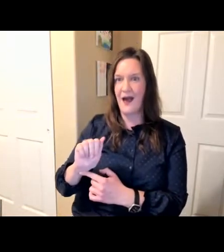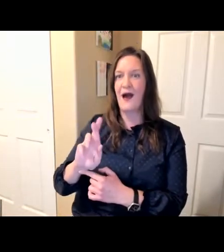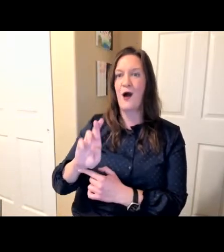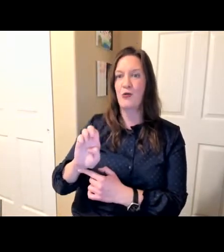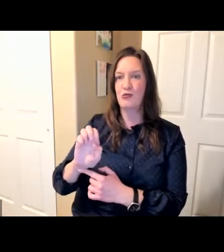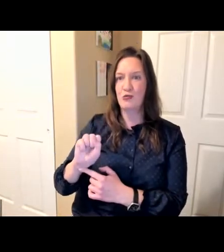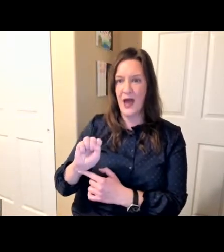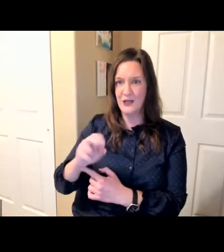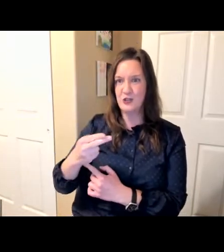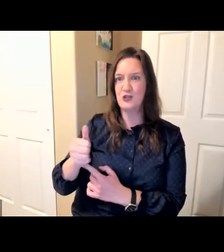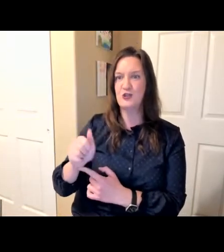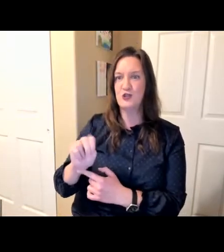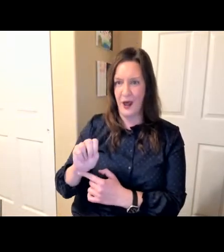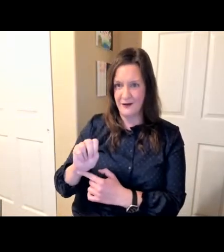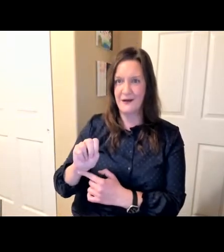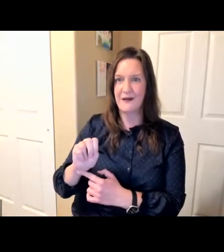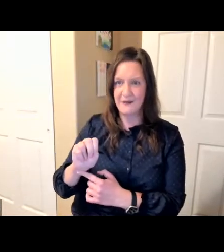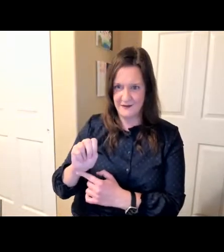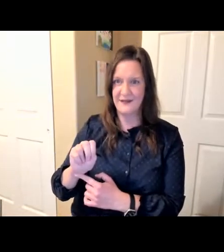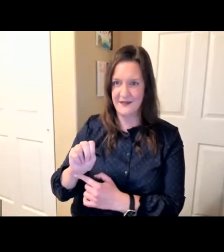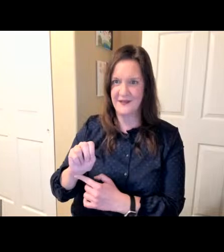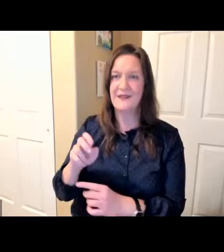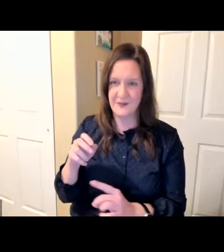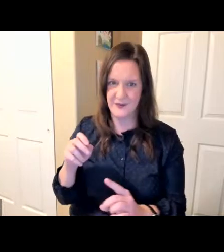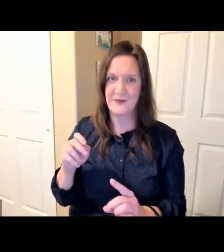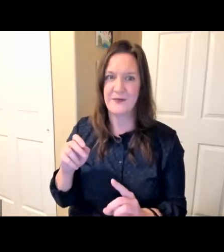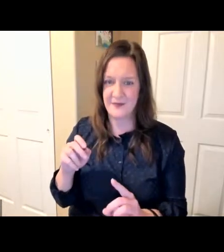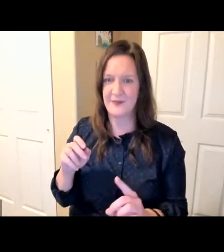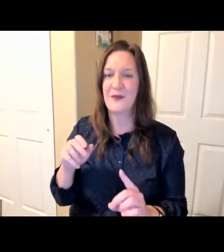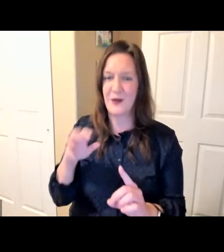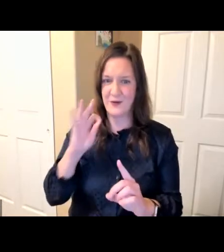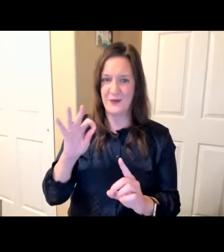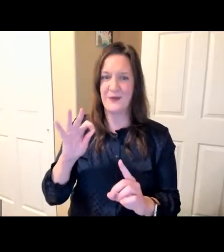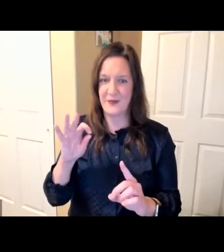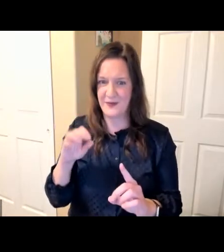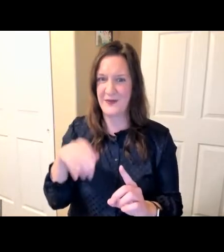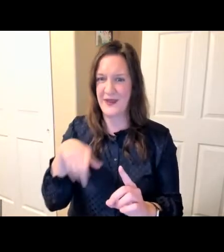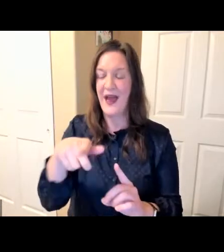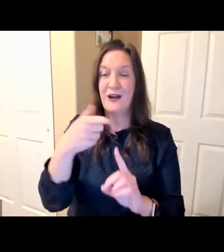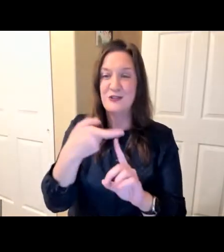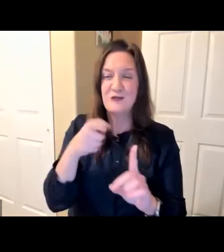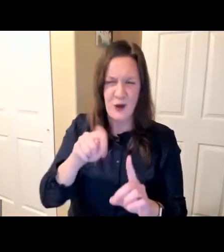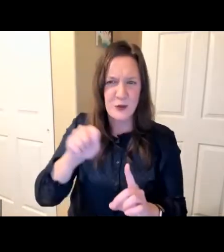comments from Senator Sunda Rashan